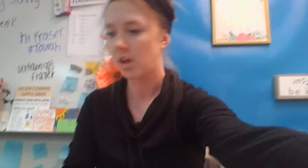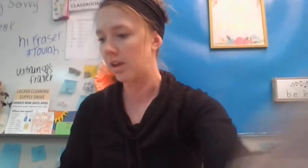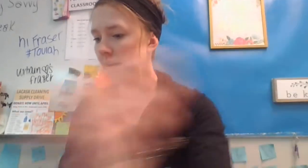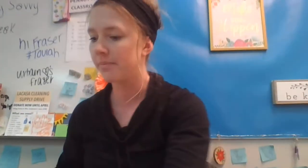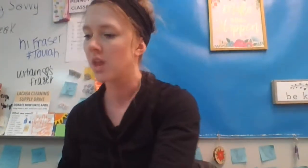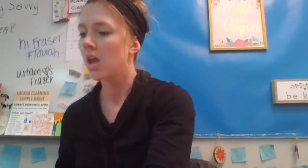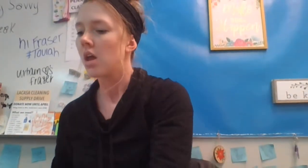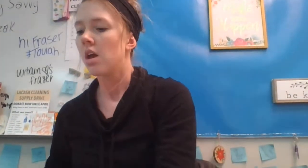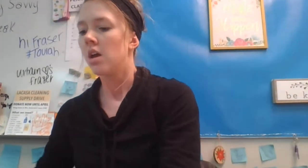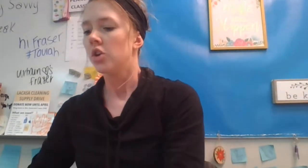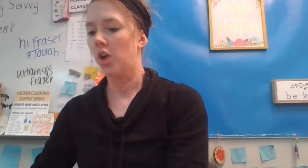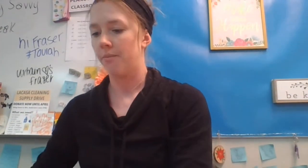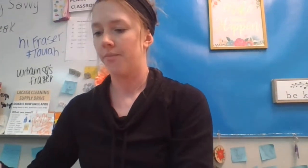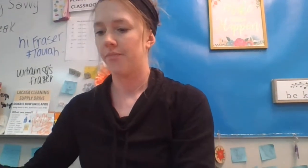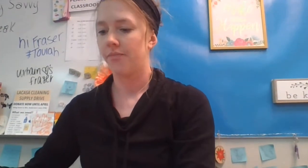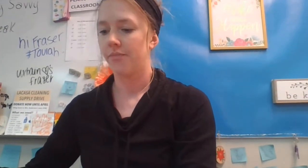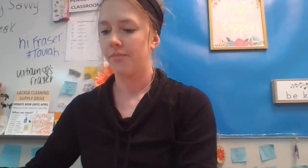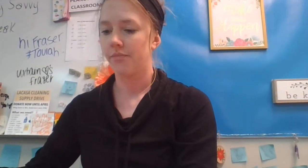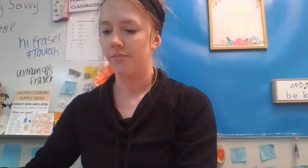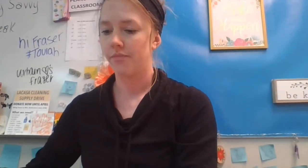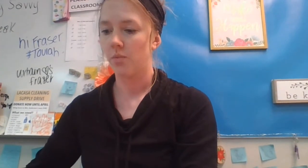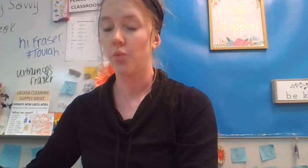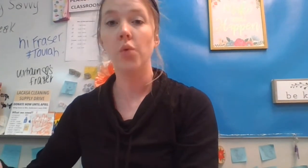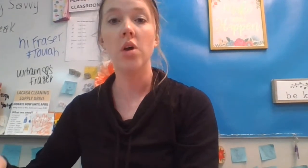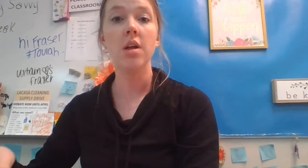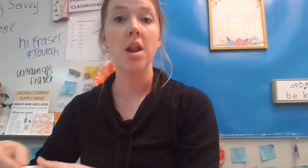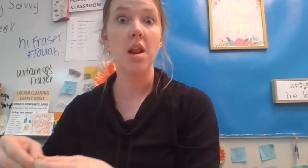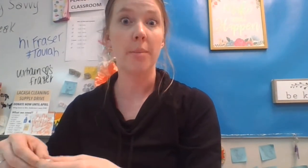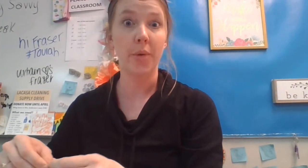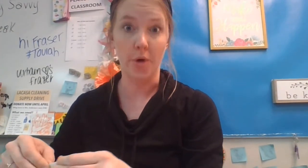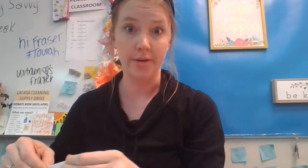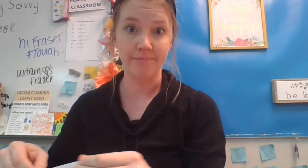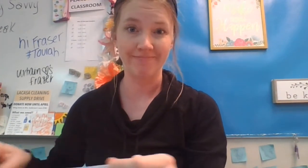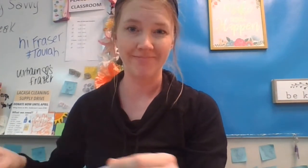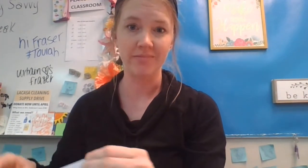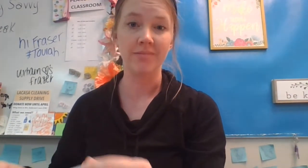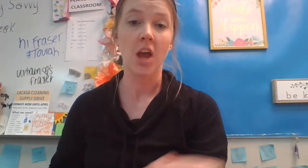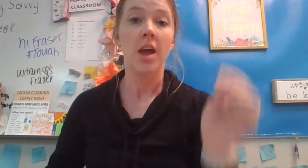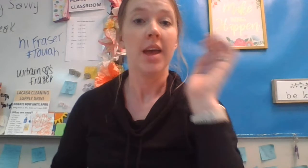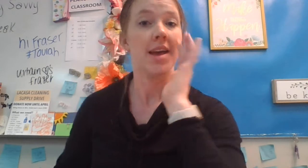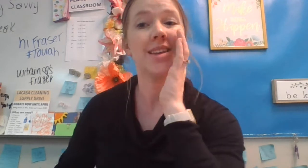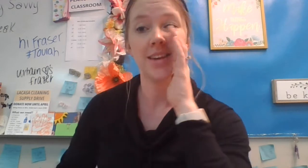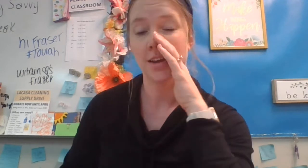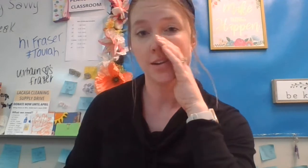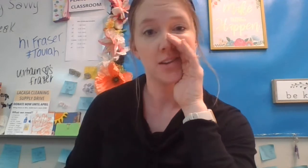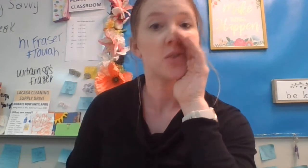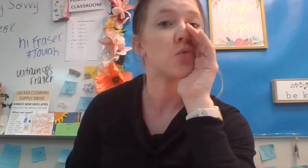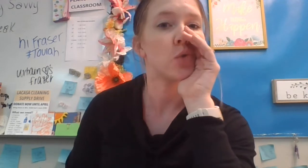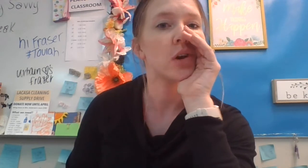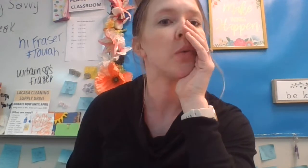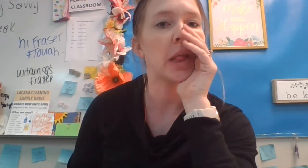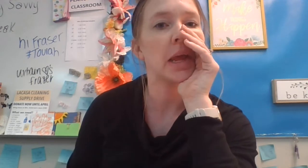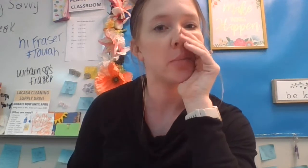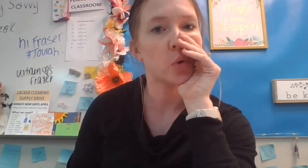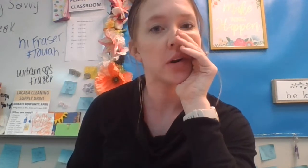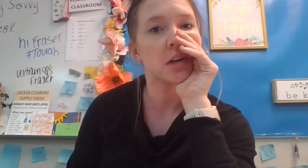Okay, so rule number 1, hint, hint, these rules are really important.